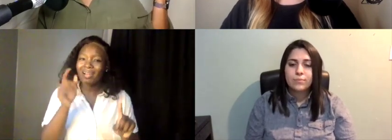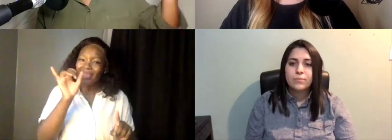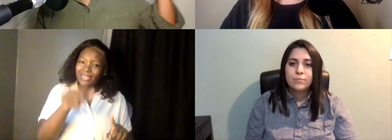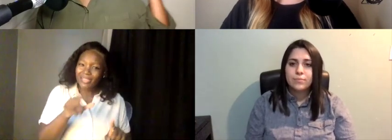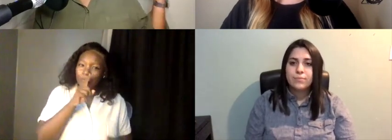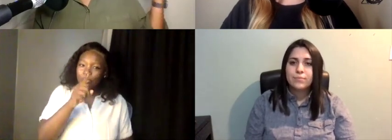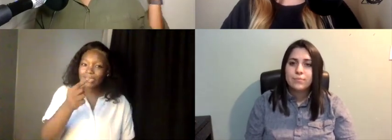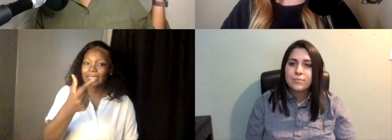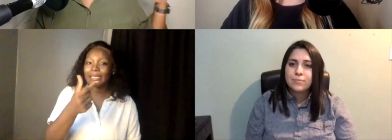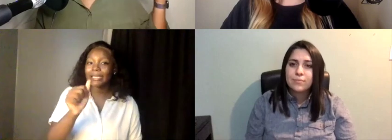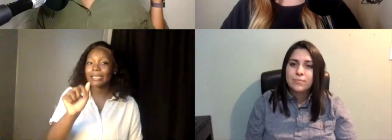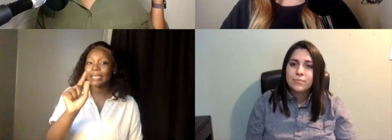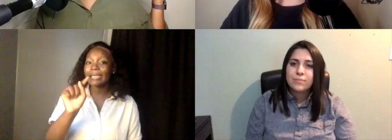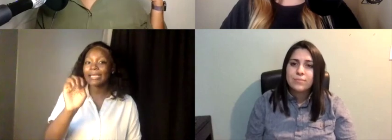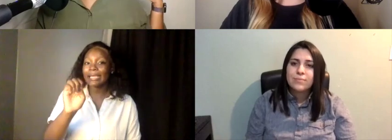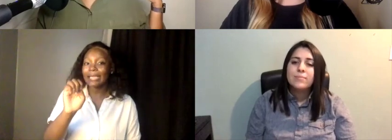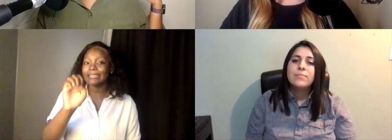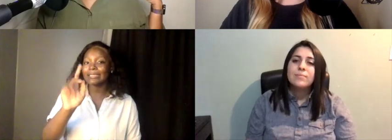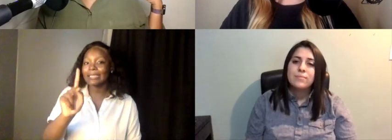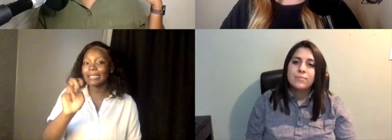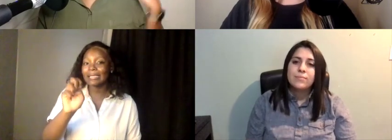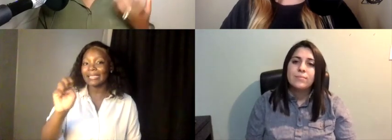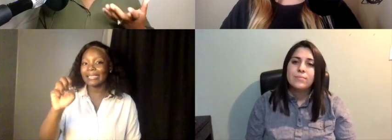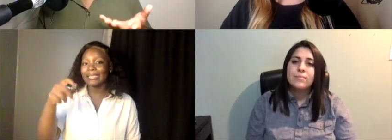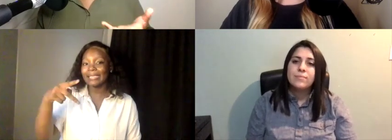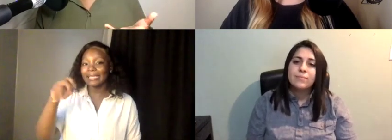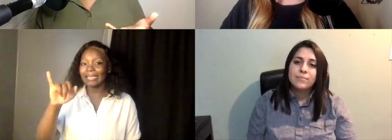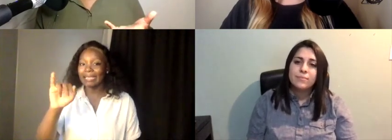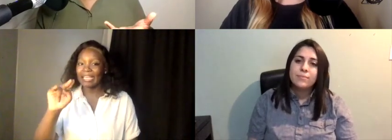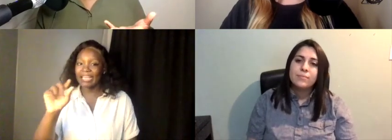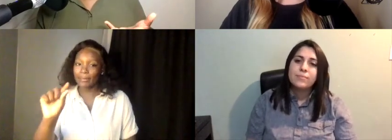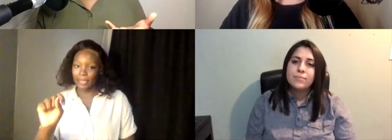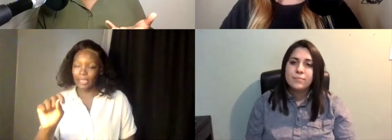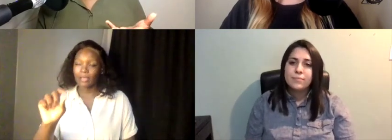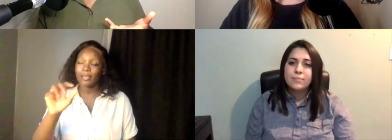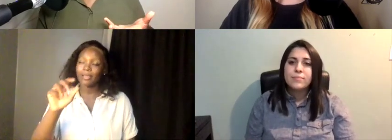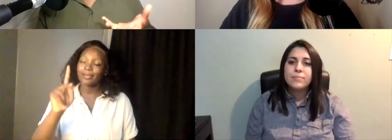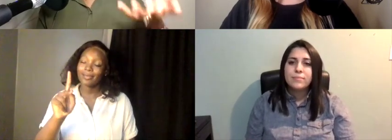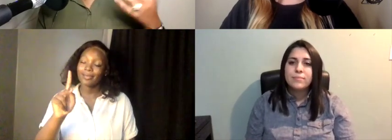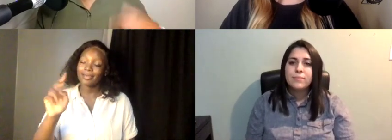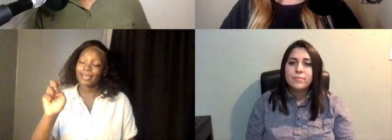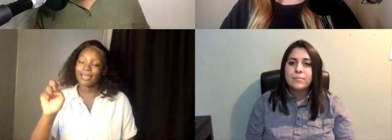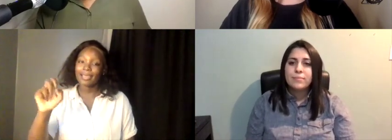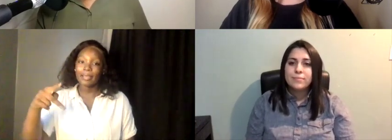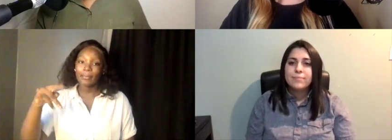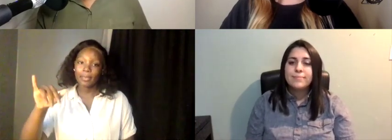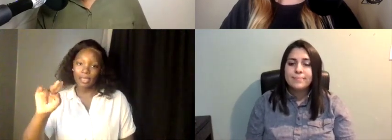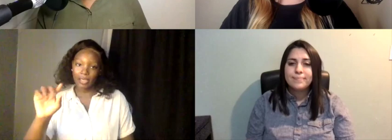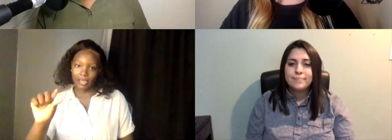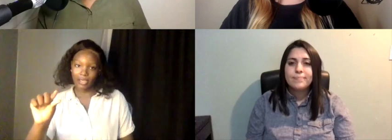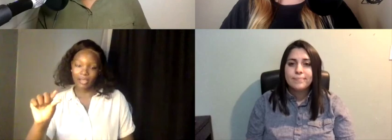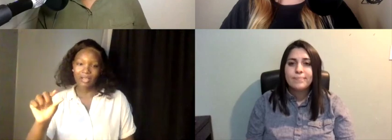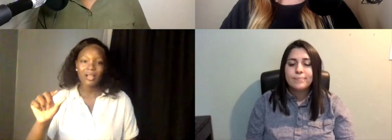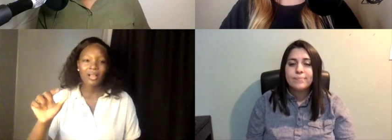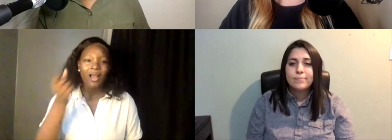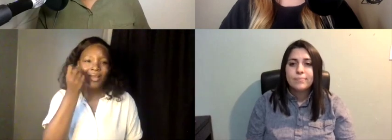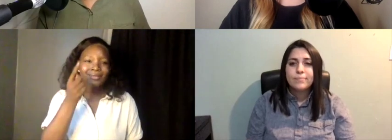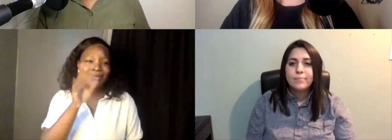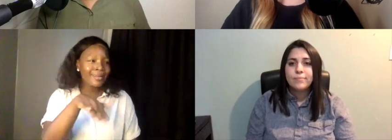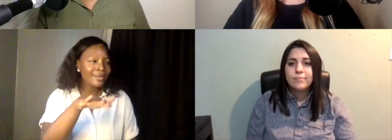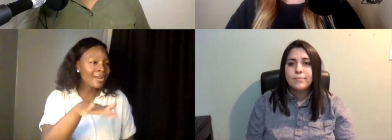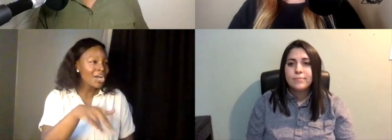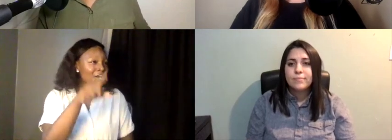like, if it took me this much to get here, I mean, you should just keep working. You'll get there one day. Why the fuck not today? You're quitting. Give me your fucking